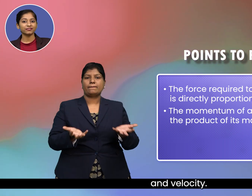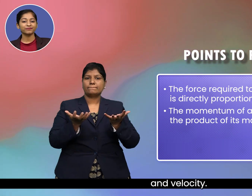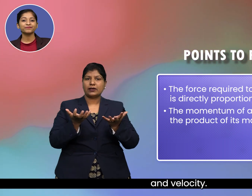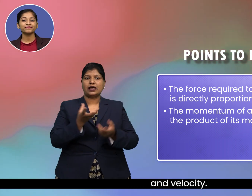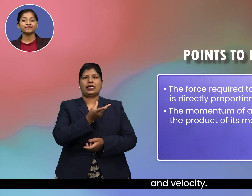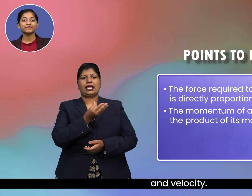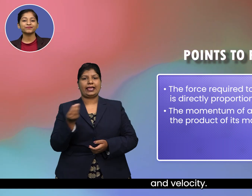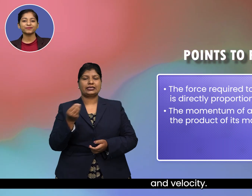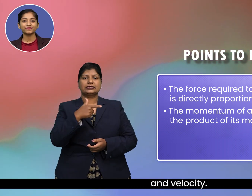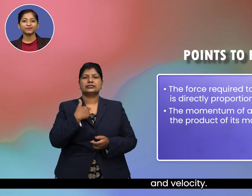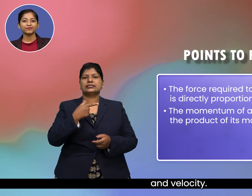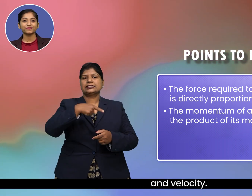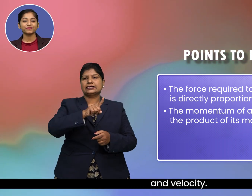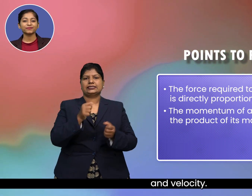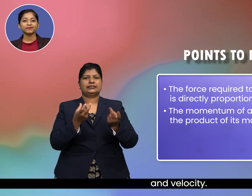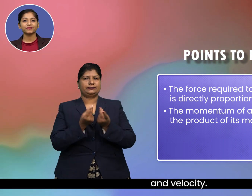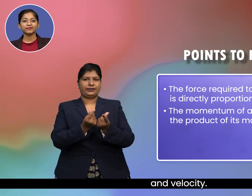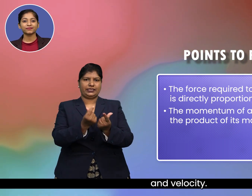velocity.